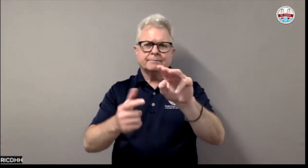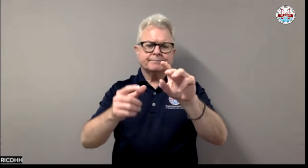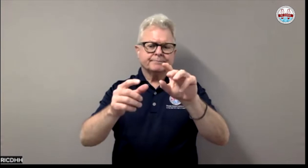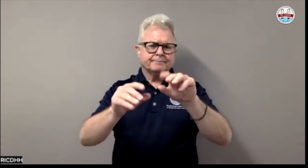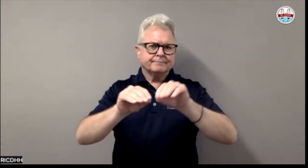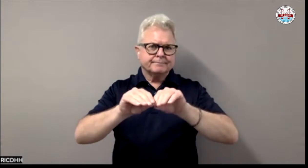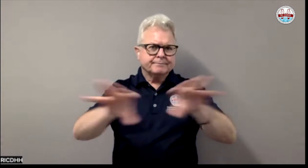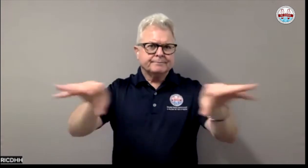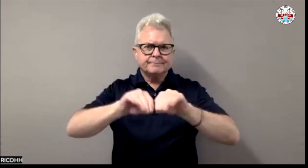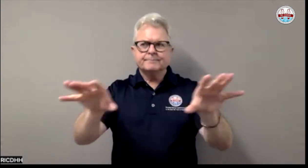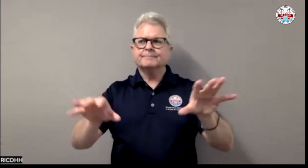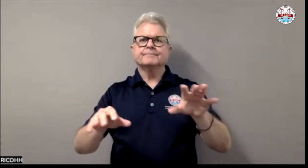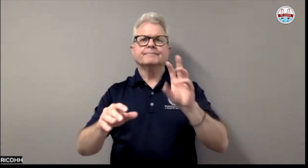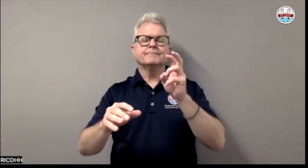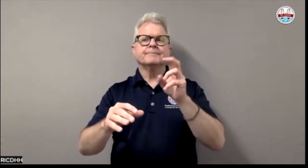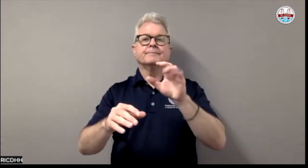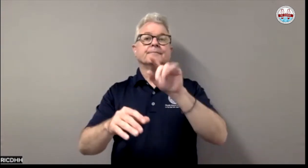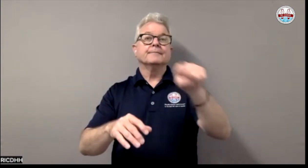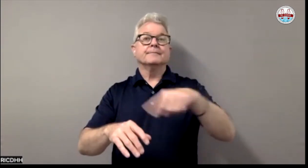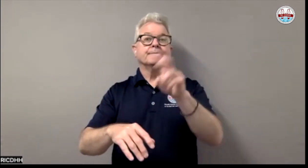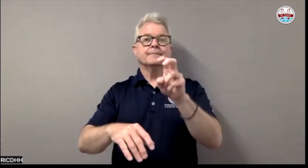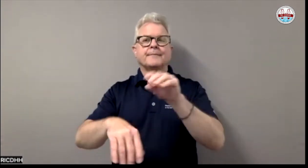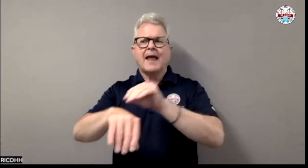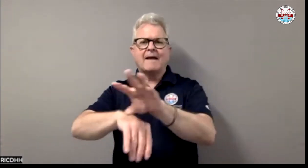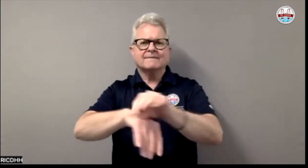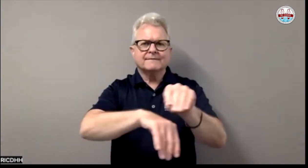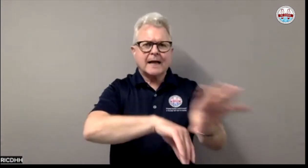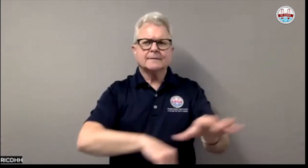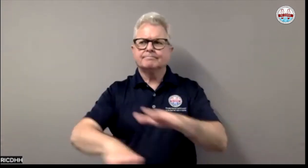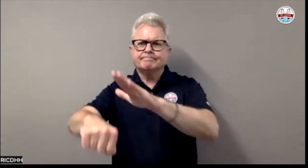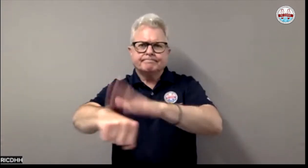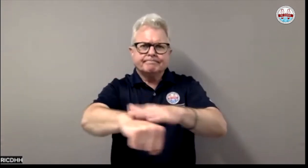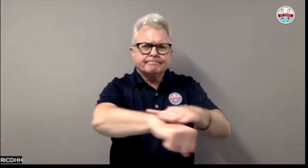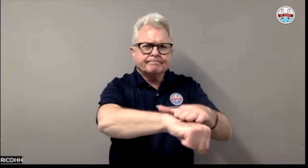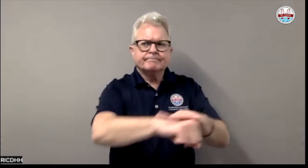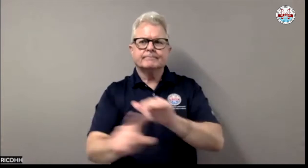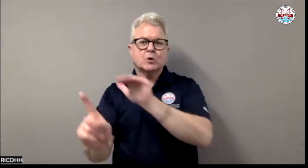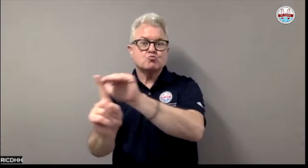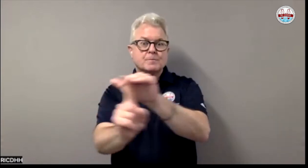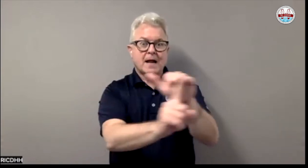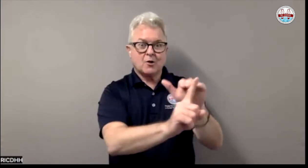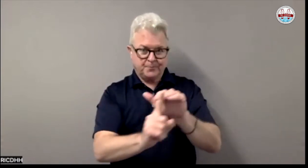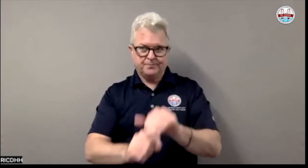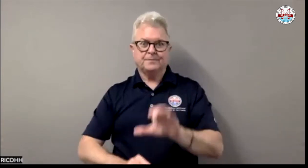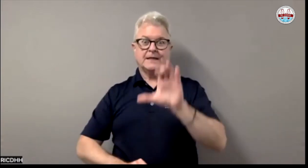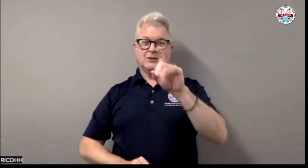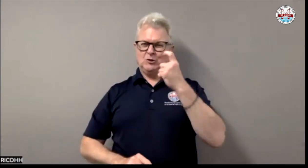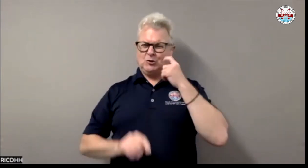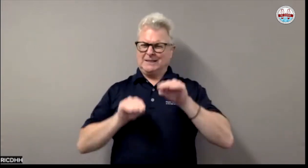to social media, flyers, discussing, matters about advising, reminders, and